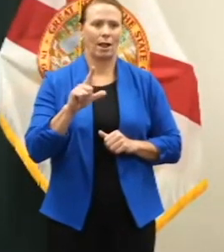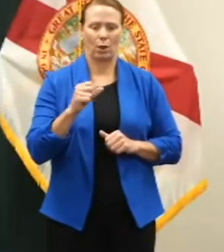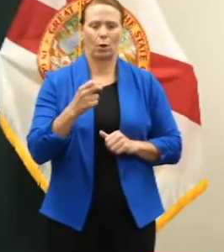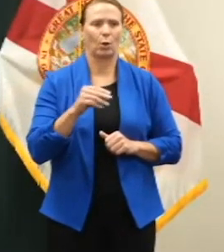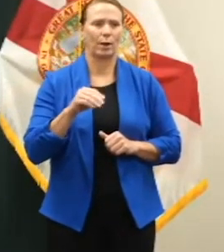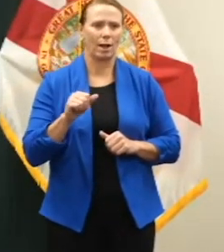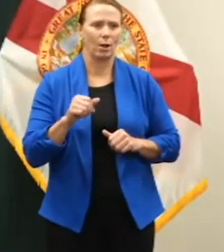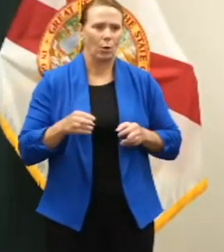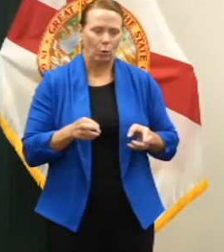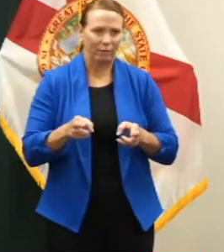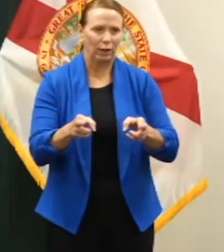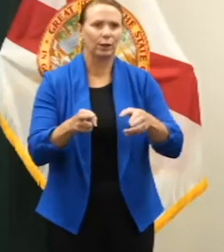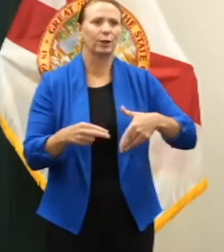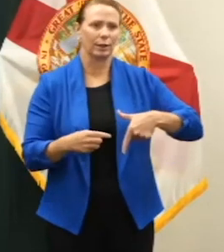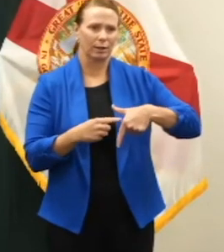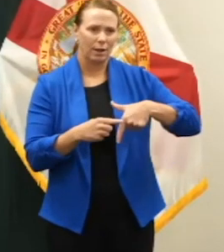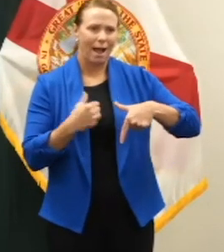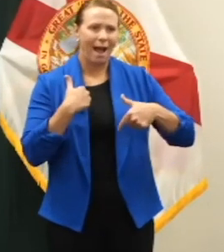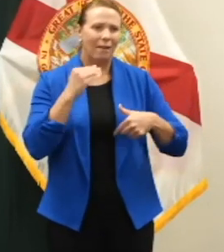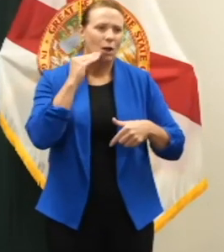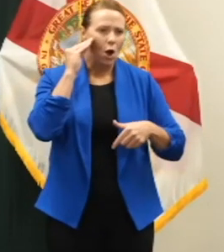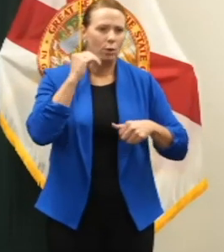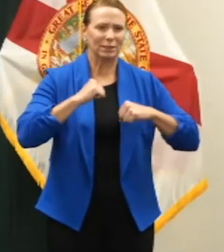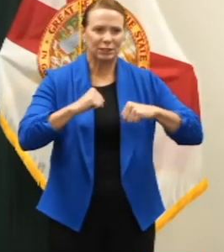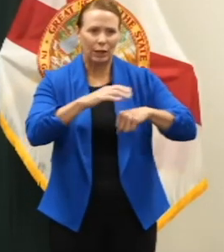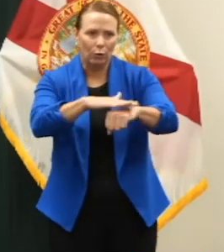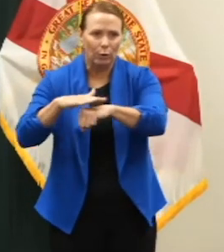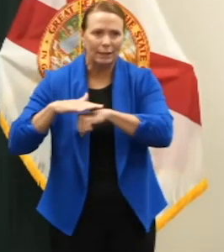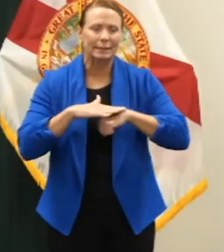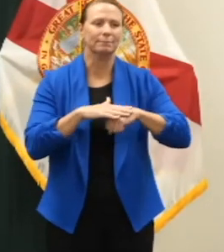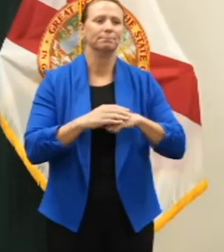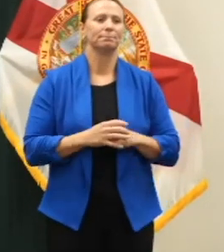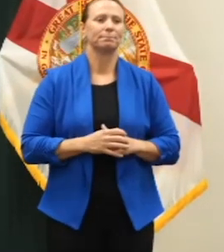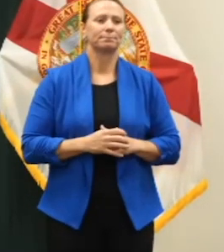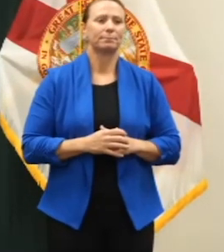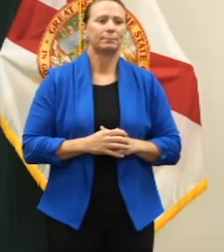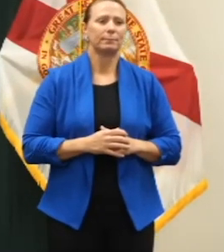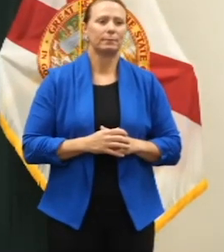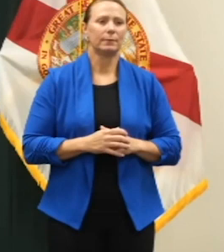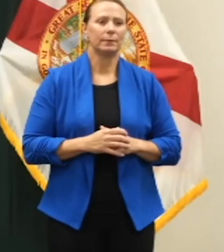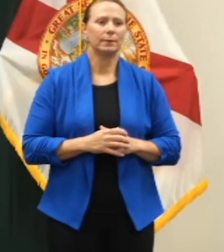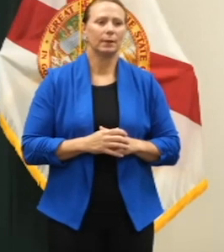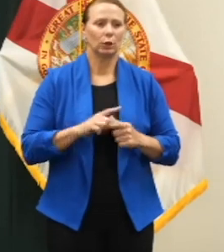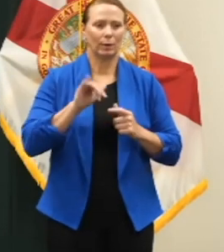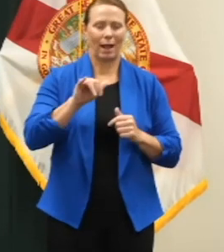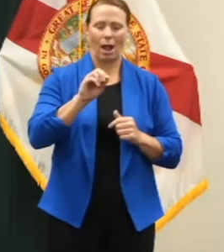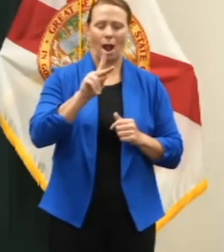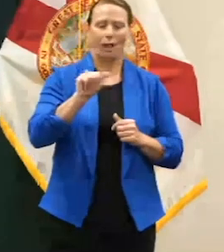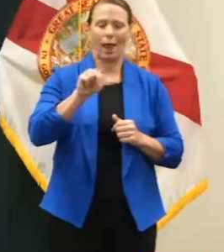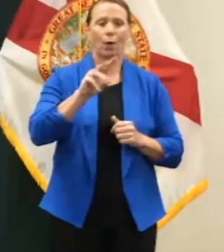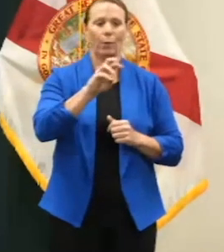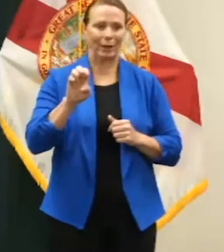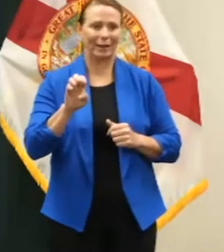Storm surge warnings are in effect from Inglewood northward all the way to the Ocklawackney River, including Tampa Bay.